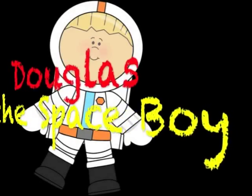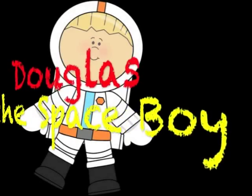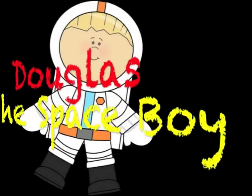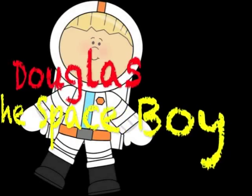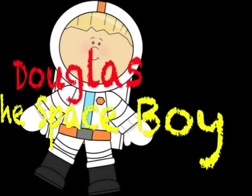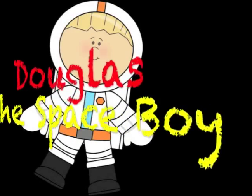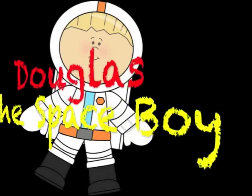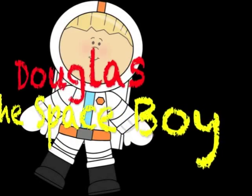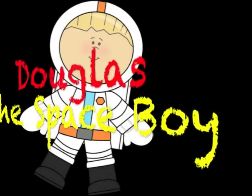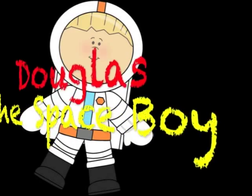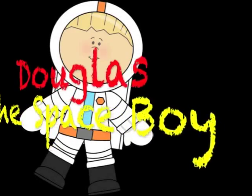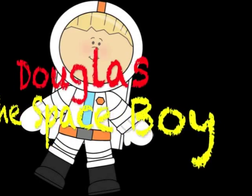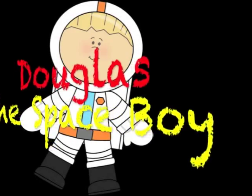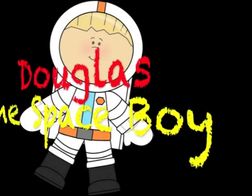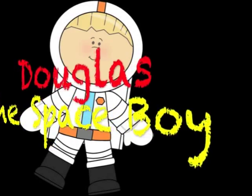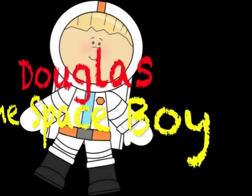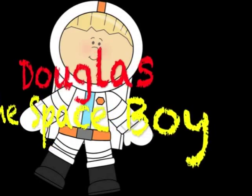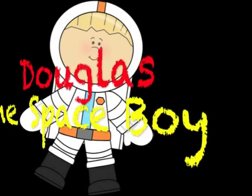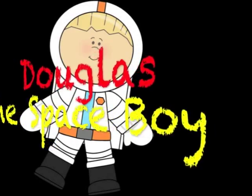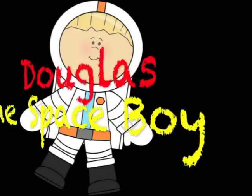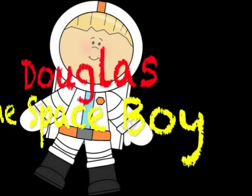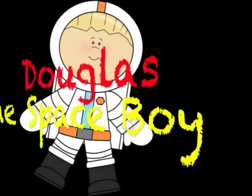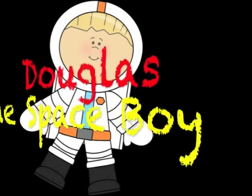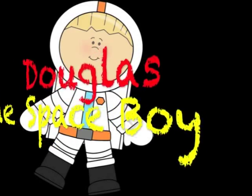Douglas the Space Boy.